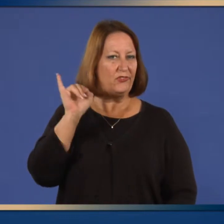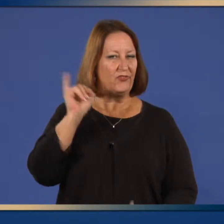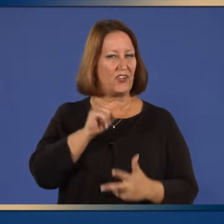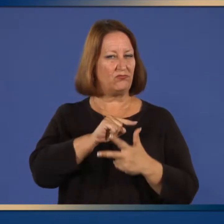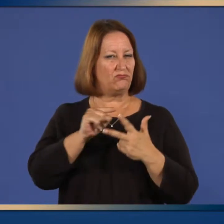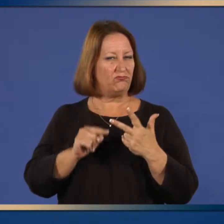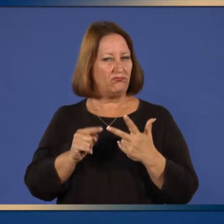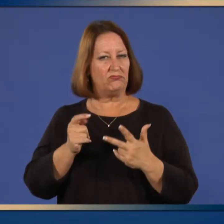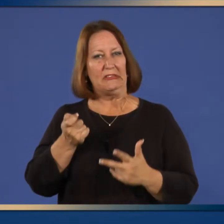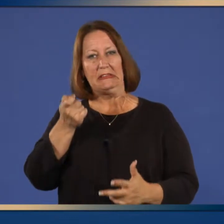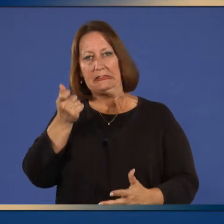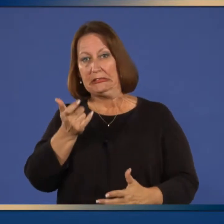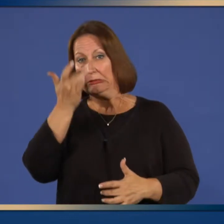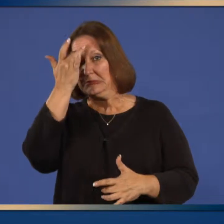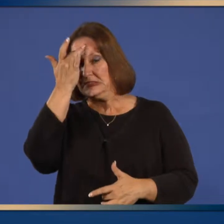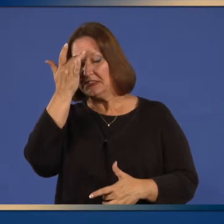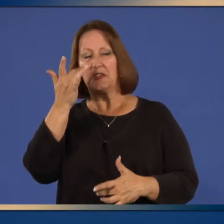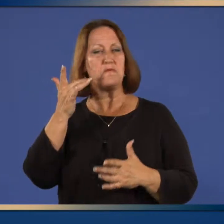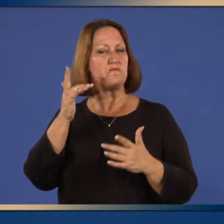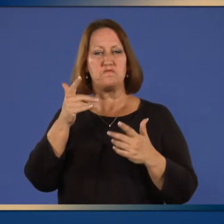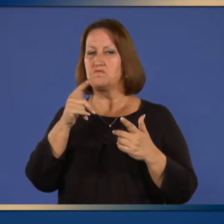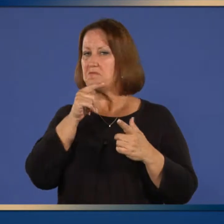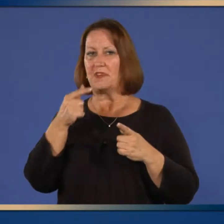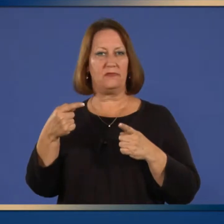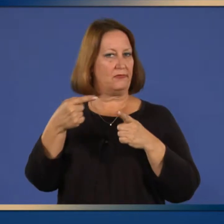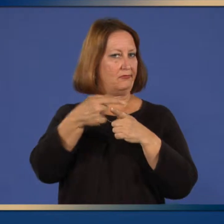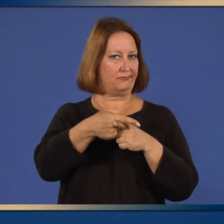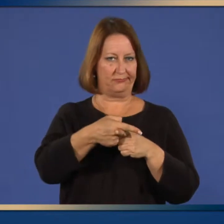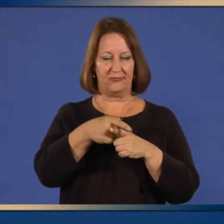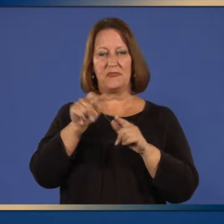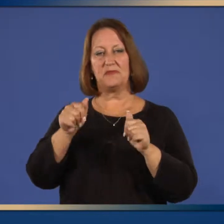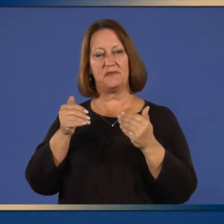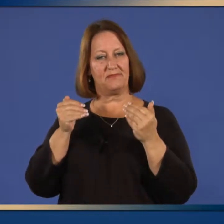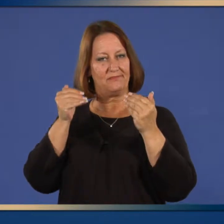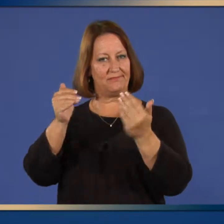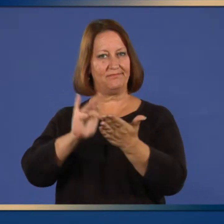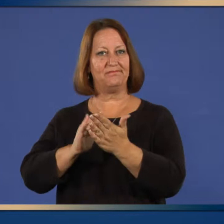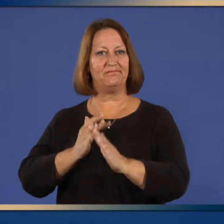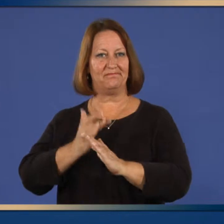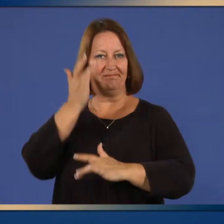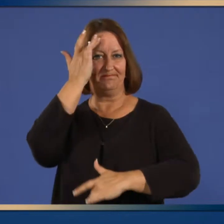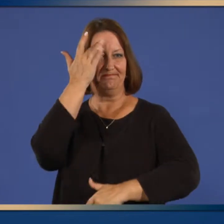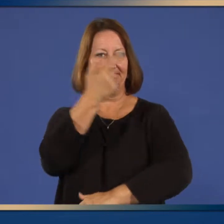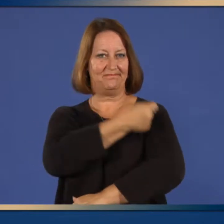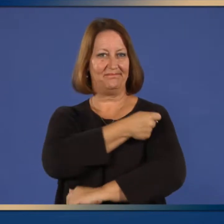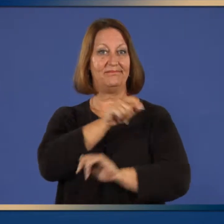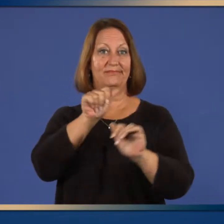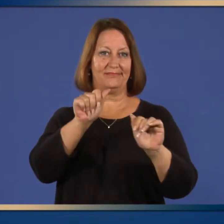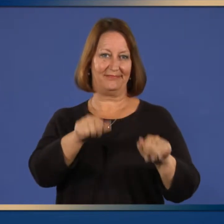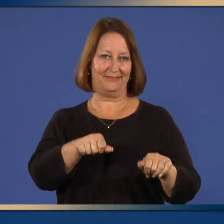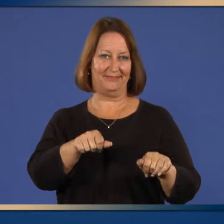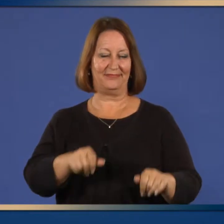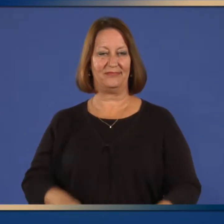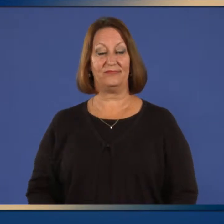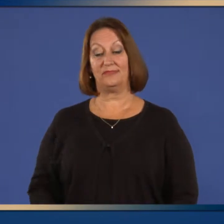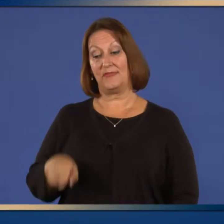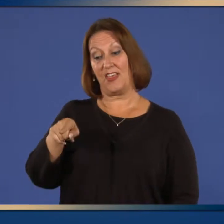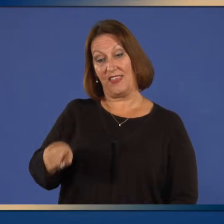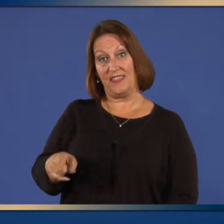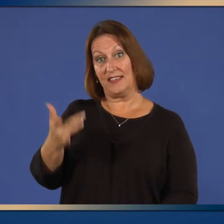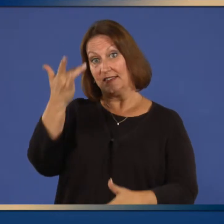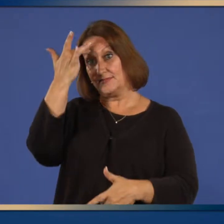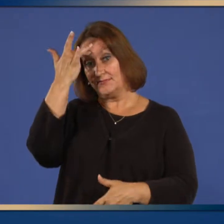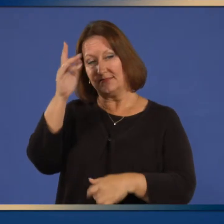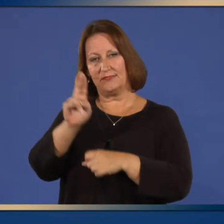and diarrhea, are not contraindications to vaccination. Do not withhold